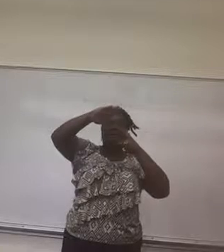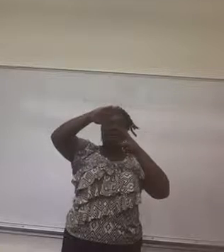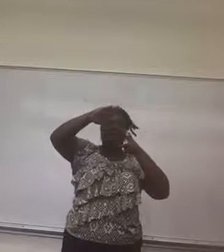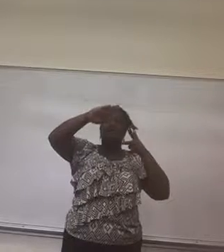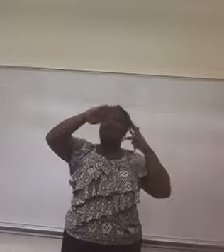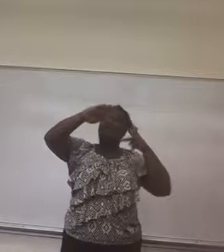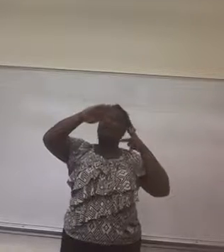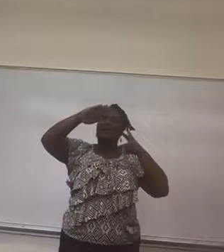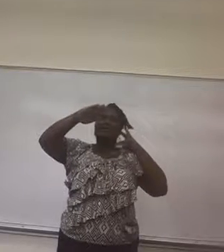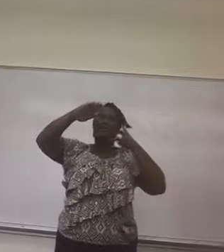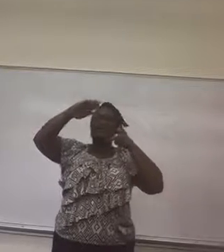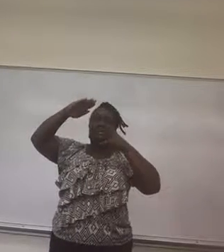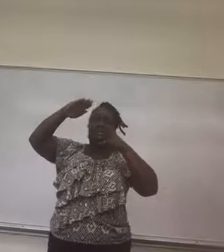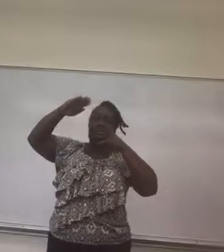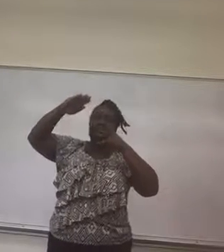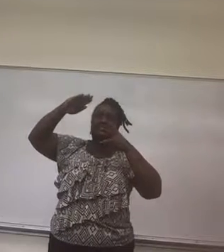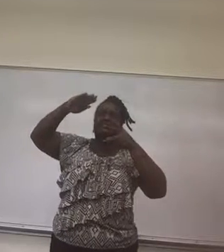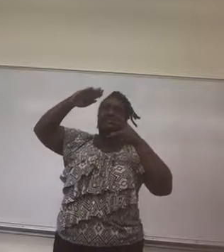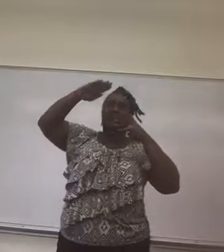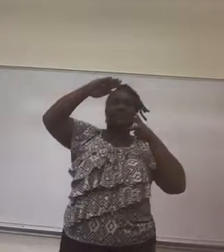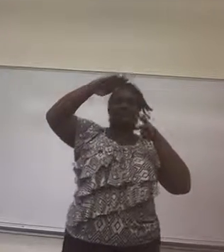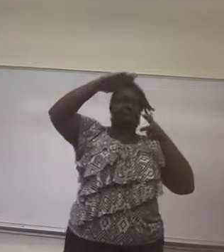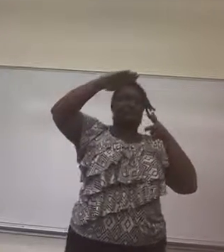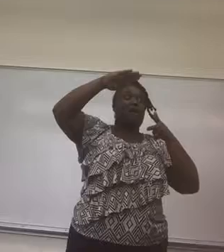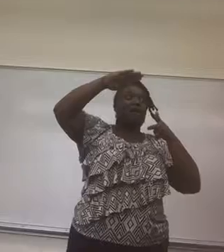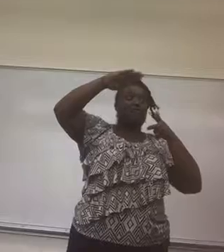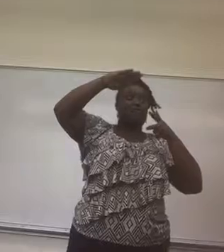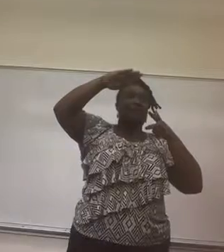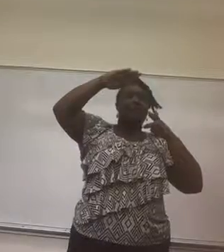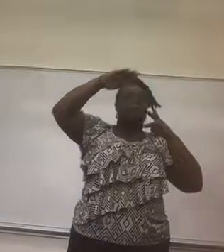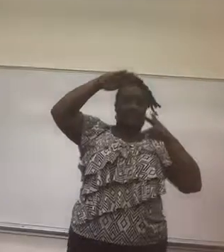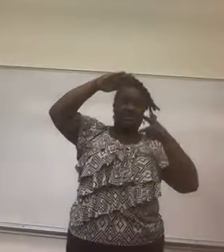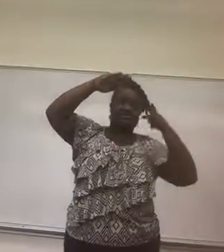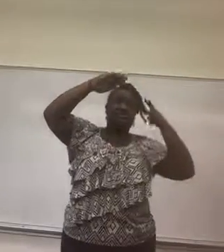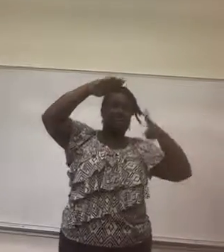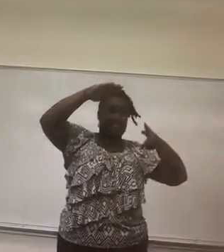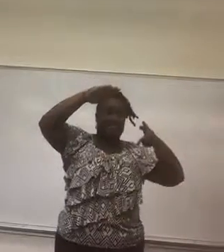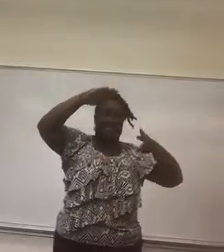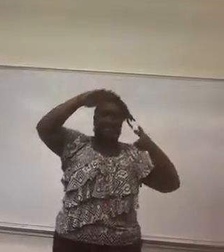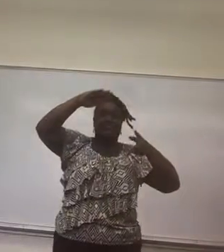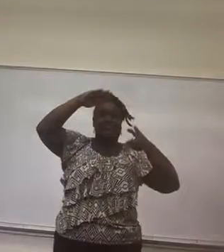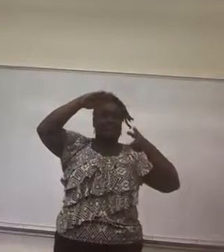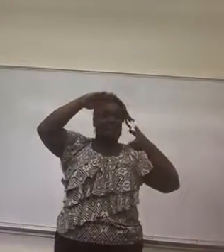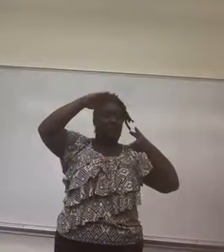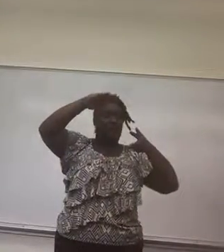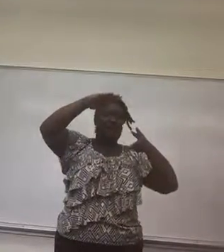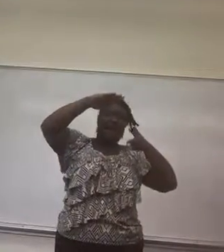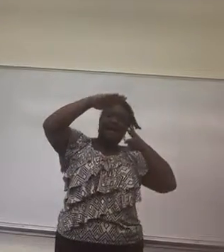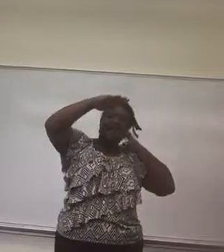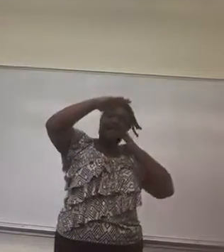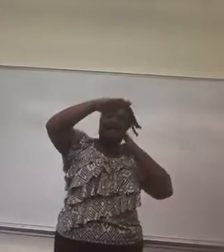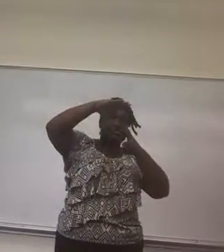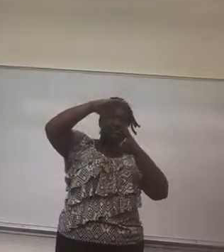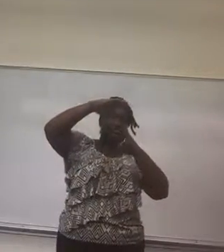Okay, why do you think this is the sign for garage? Right, because it's using the classifier for car and it's entering